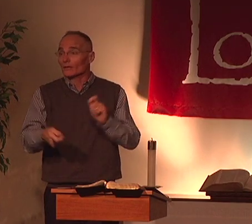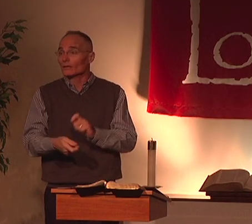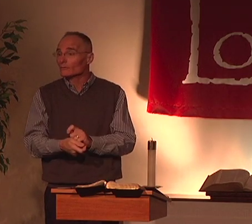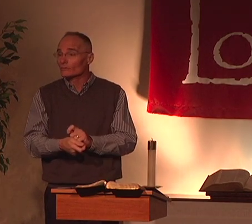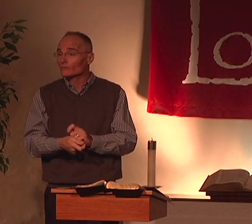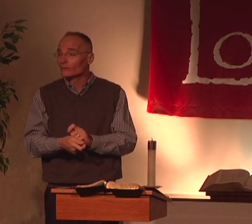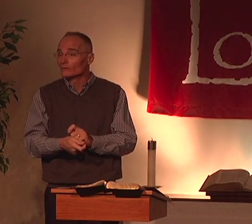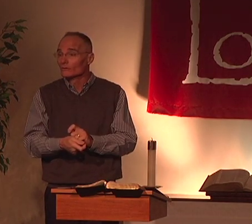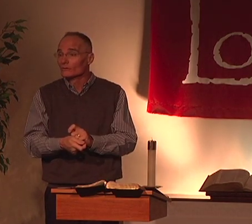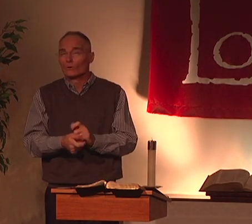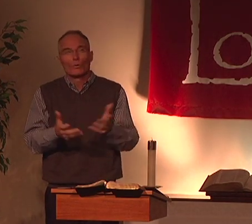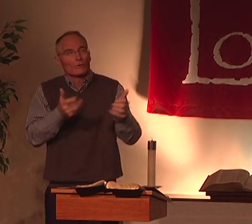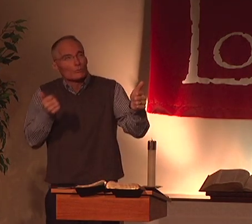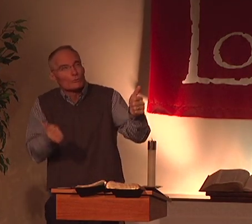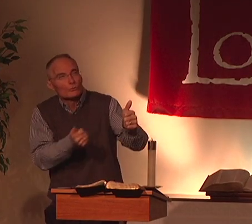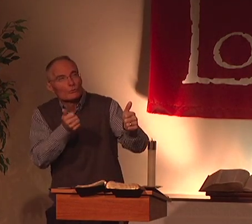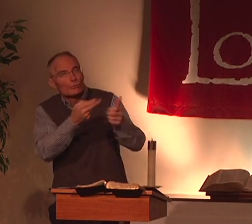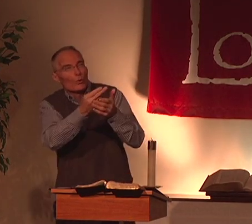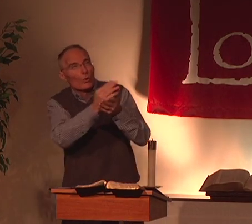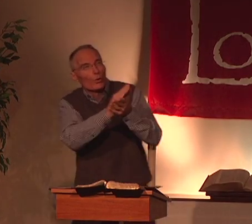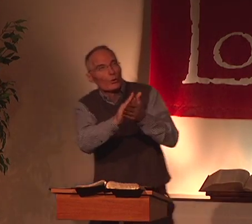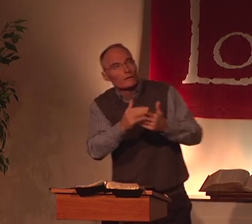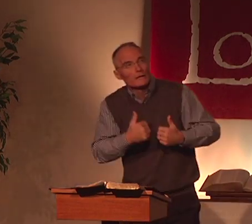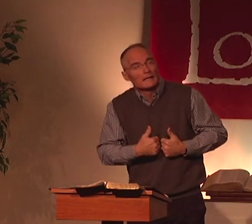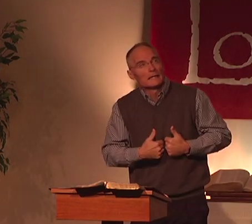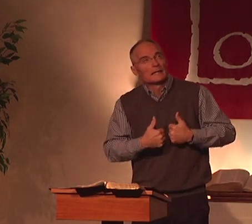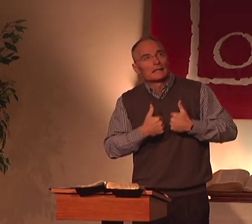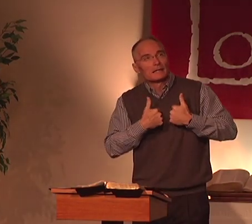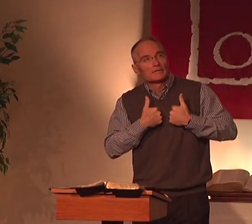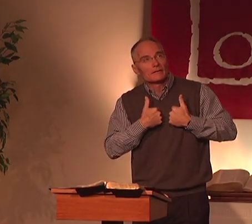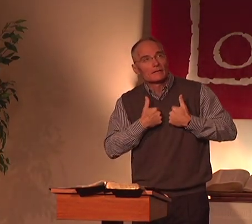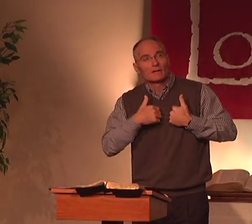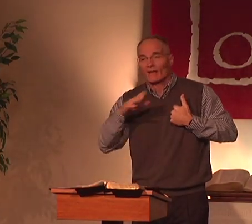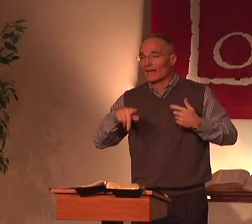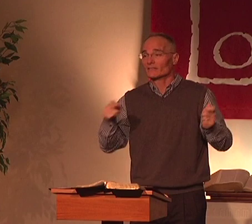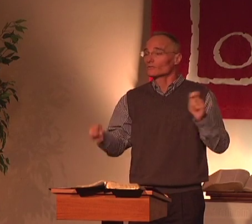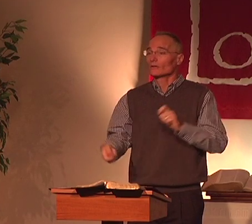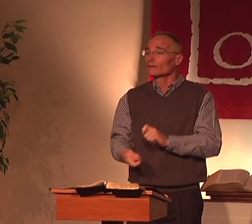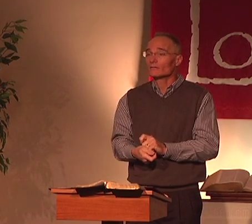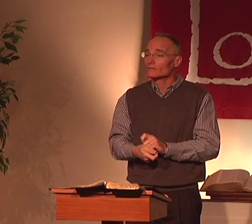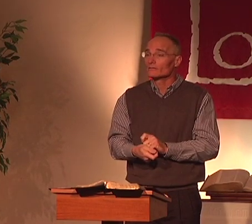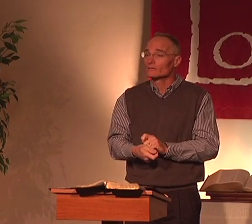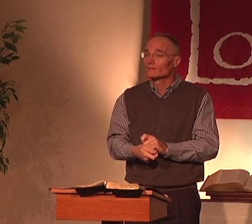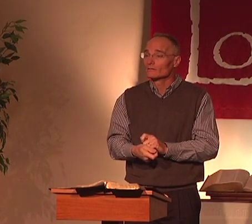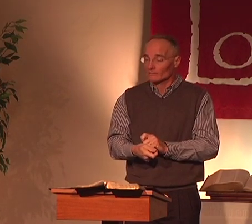Nothing had changed Wanting to pursue That holy life That hadn't changed